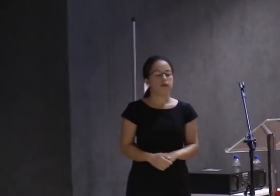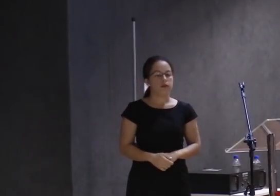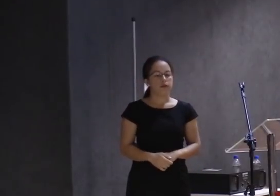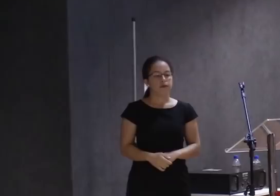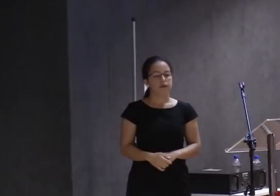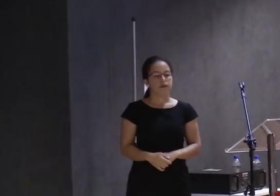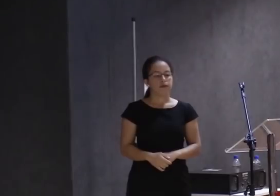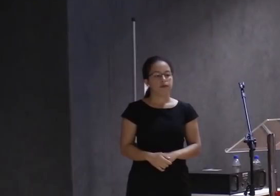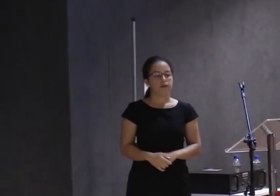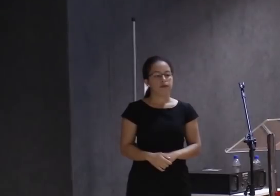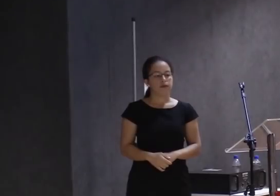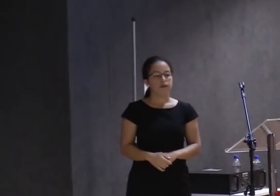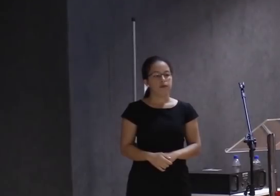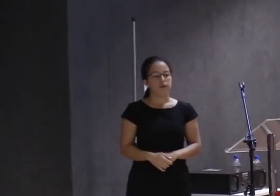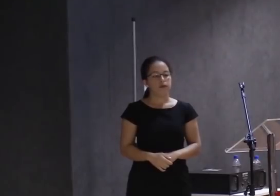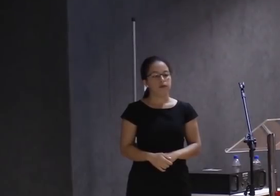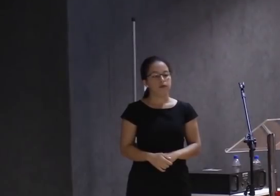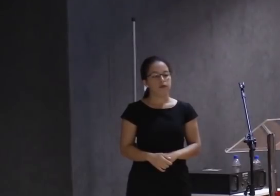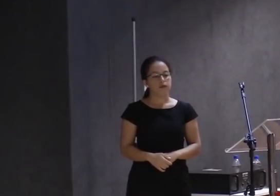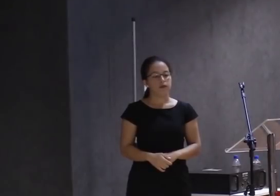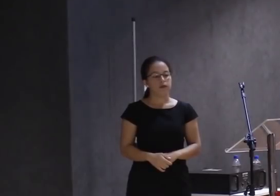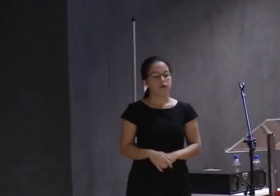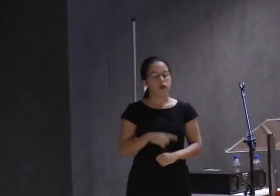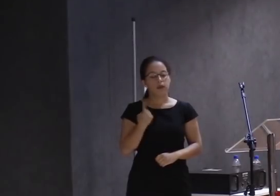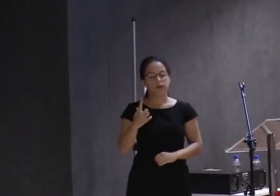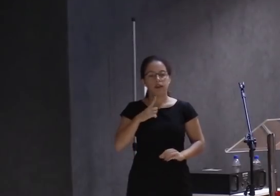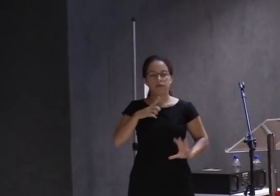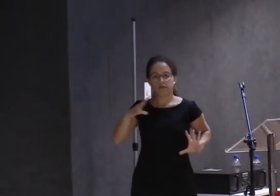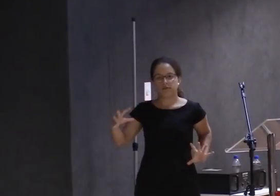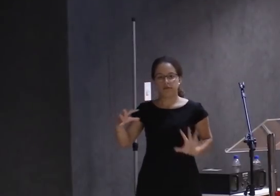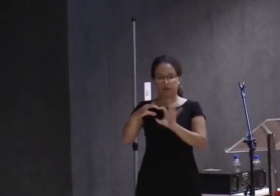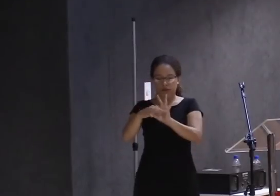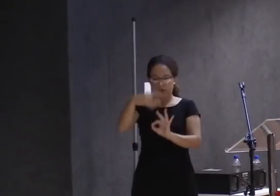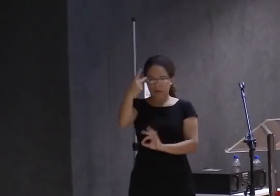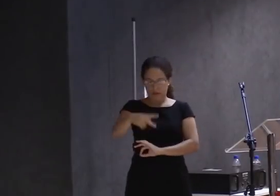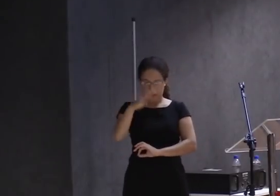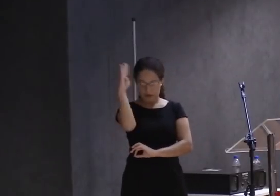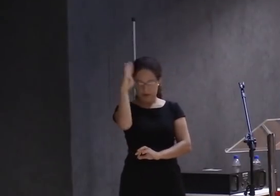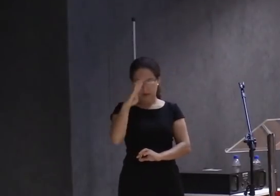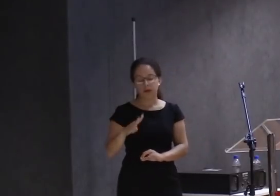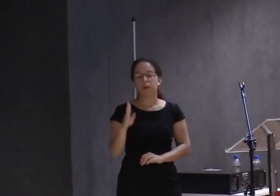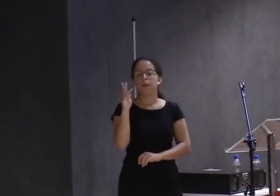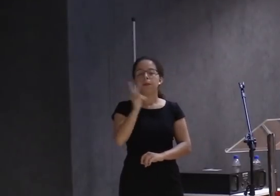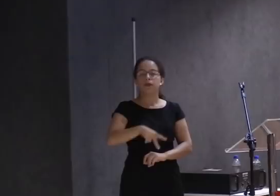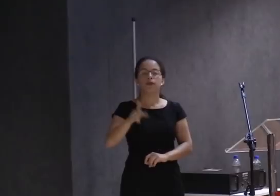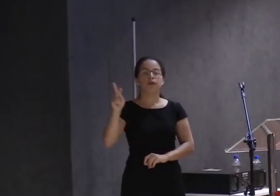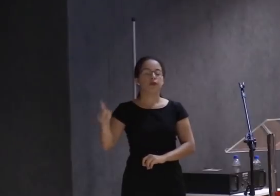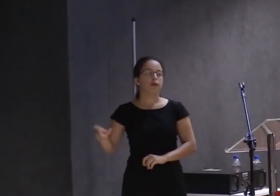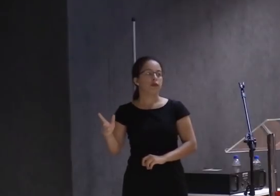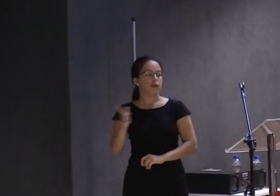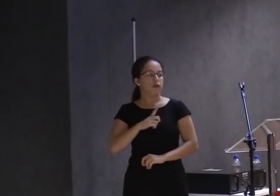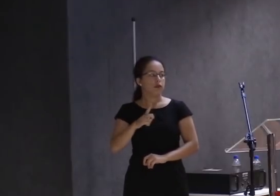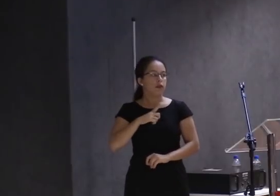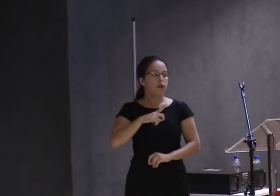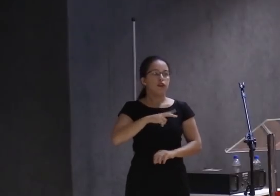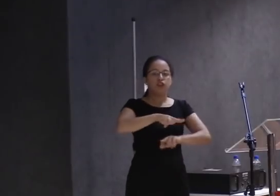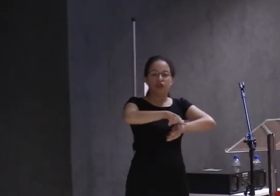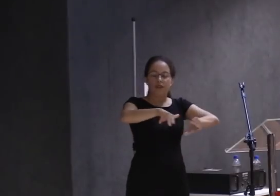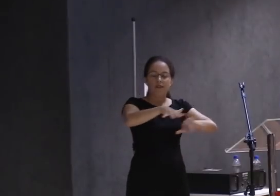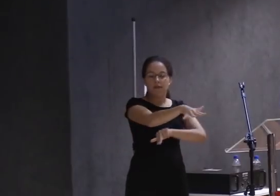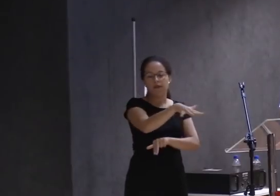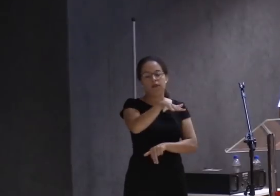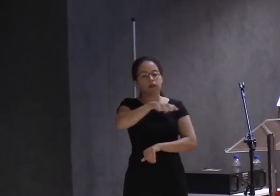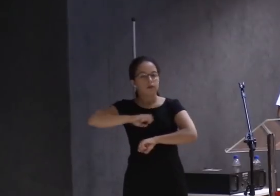had a lot of collaboration in Brazil, teachers from different kinds of educational